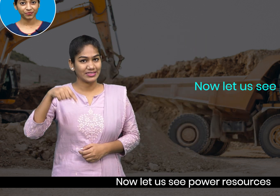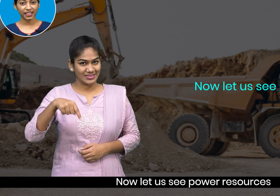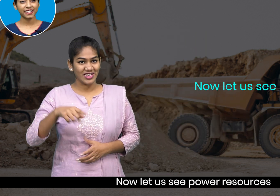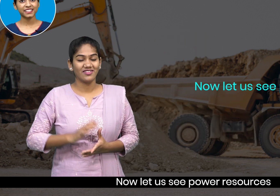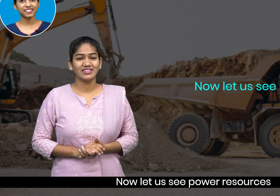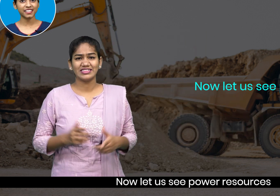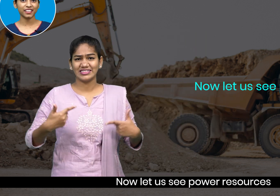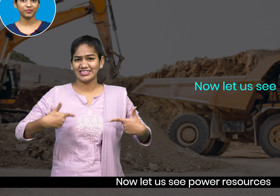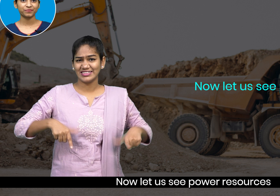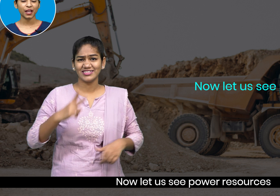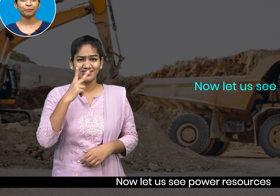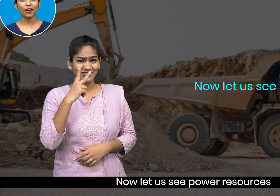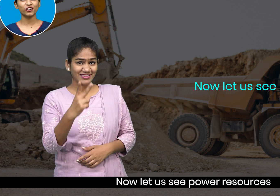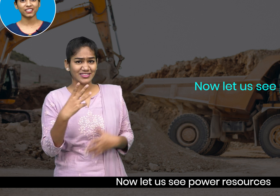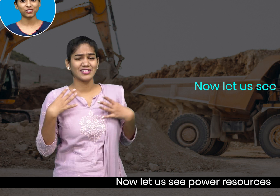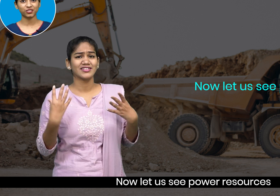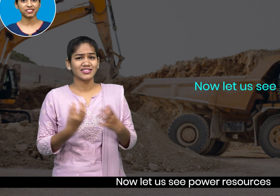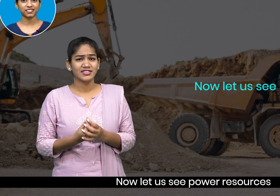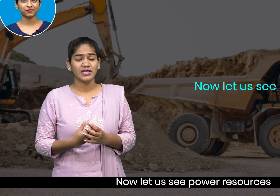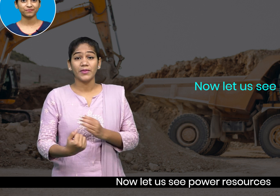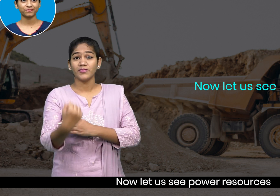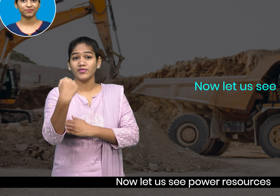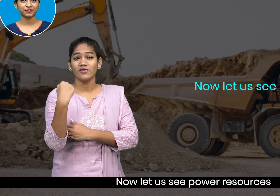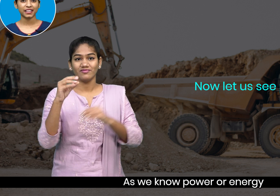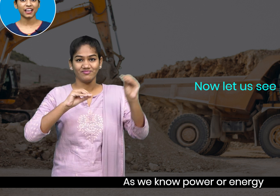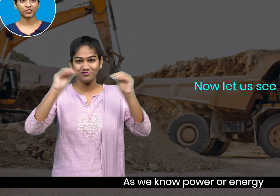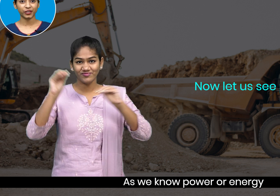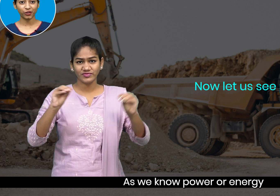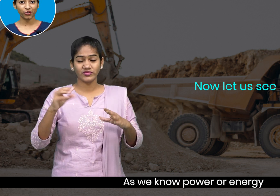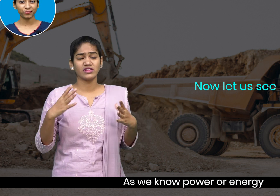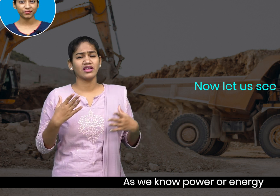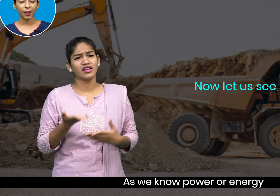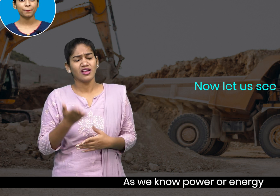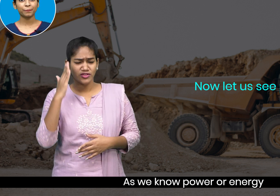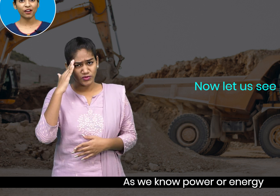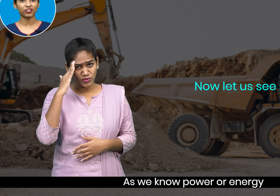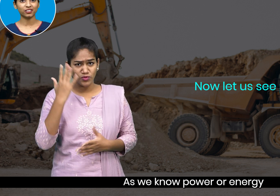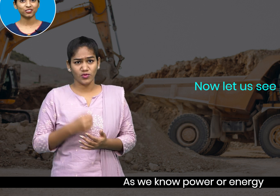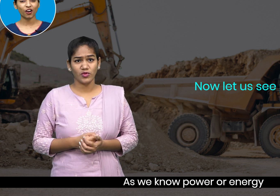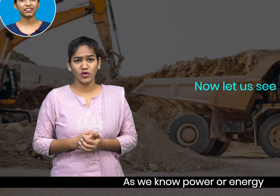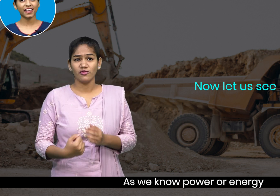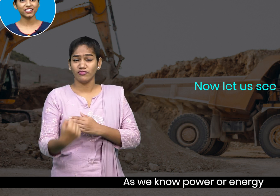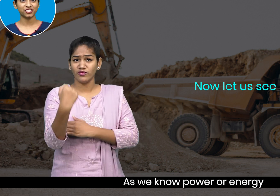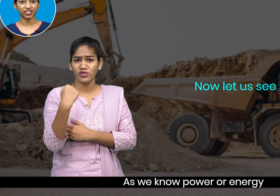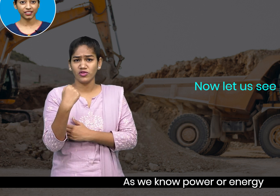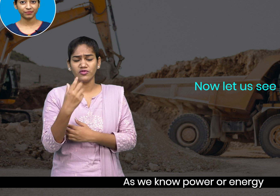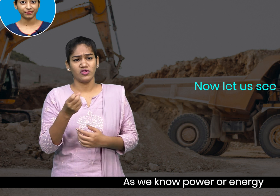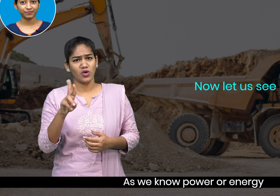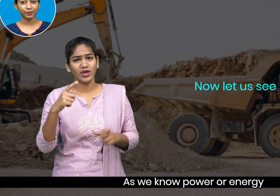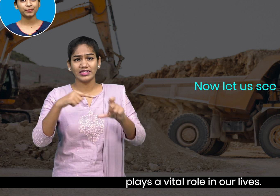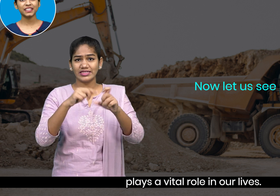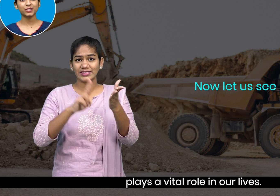Now, let us see power resources. As we know, power or